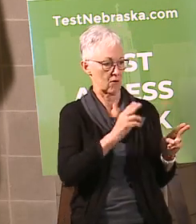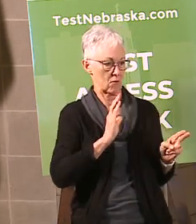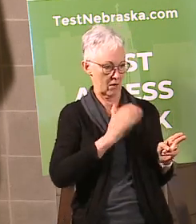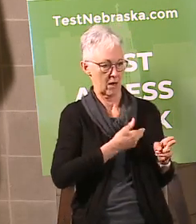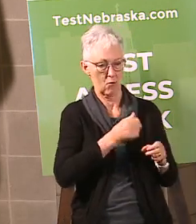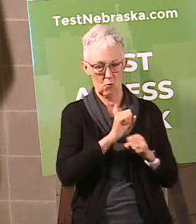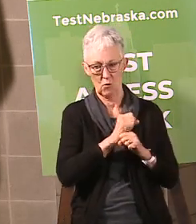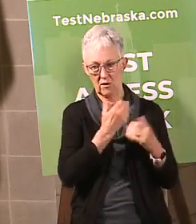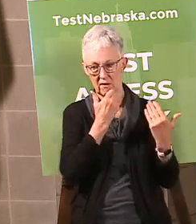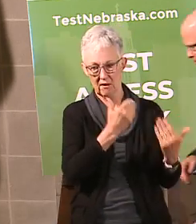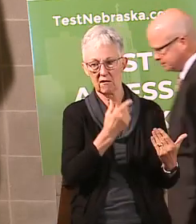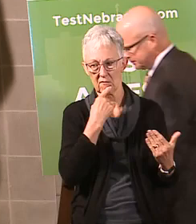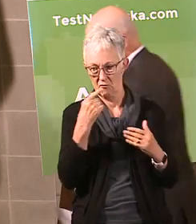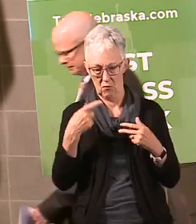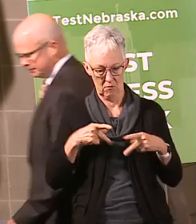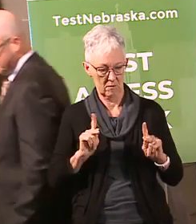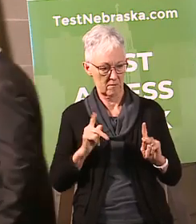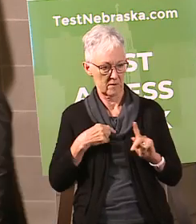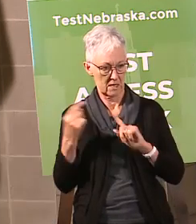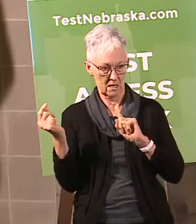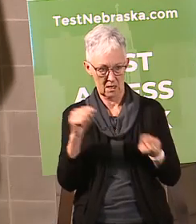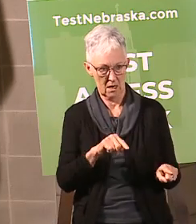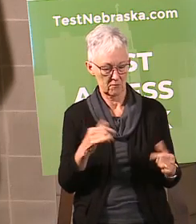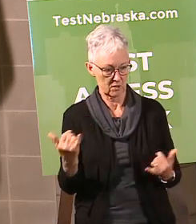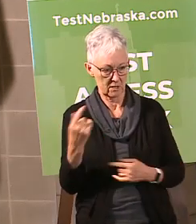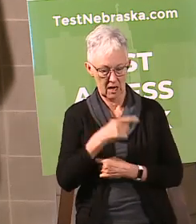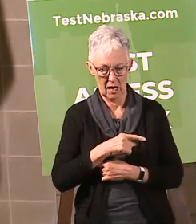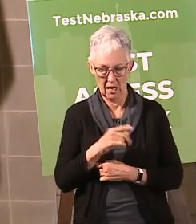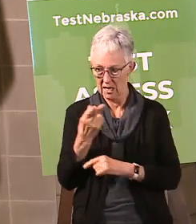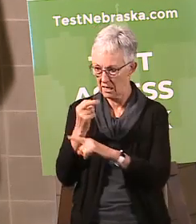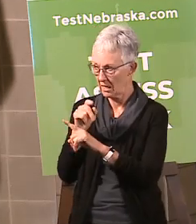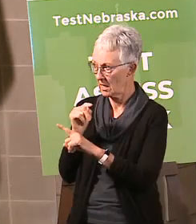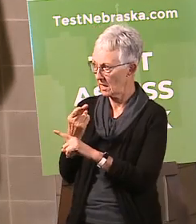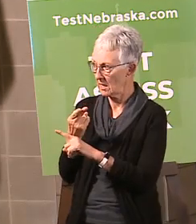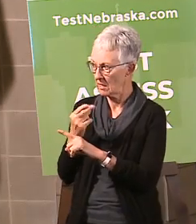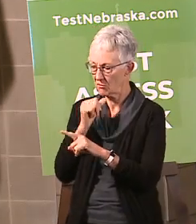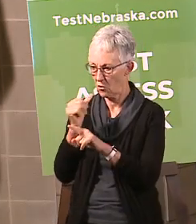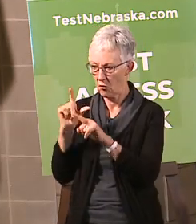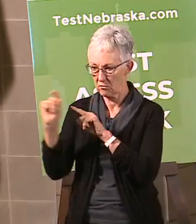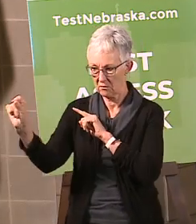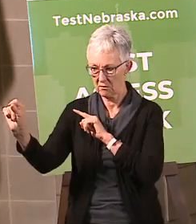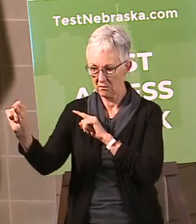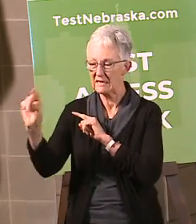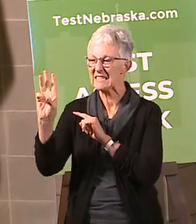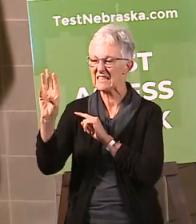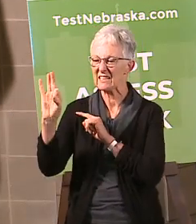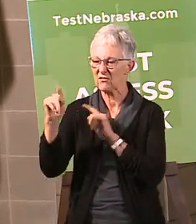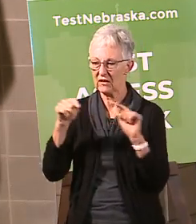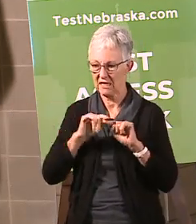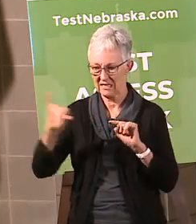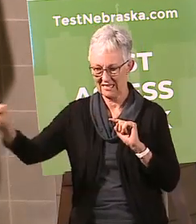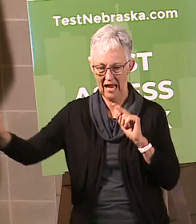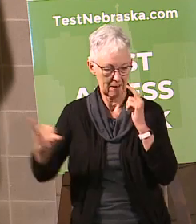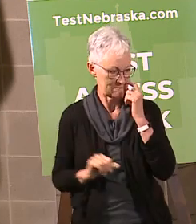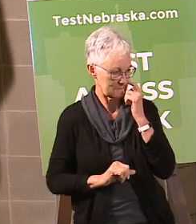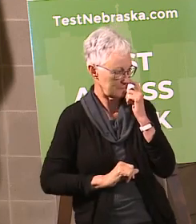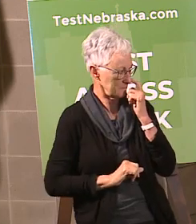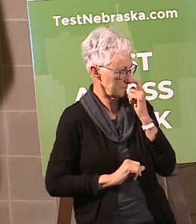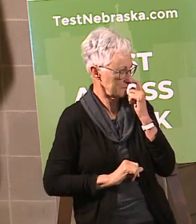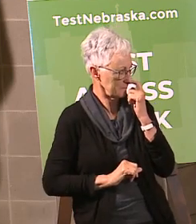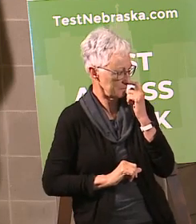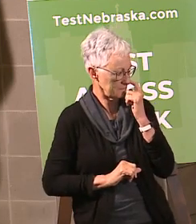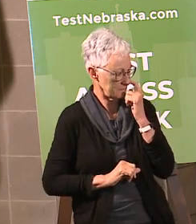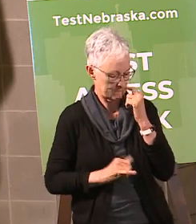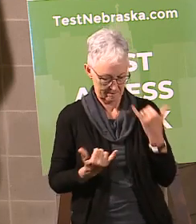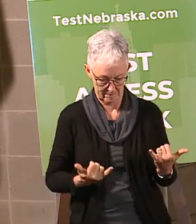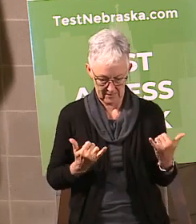today. Well, thank you, Heath, but Heath, don't go too far away. Don't go more, just 6 feet away would be good for right now. Because